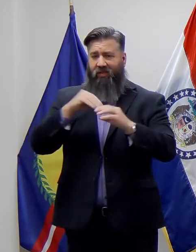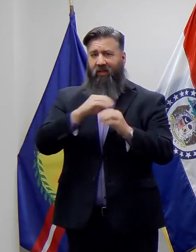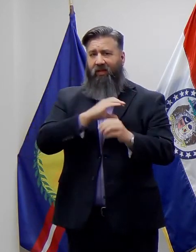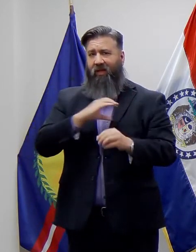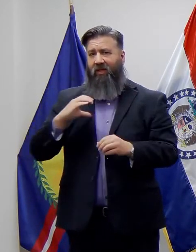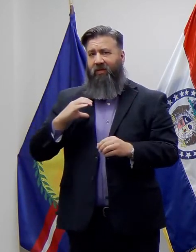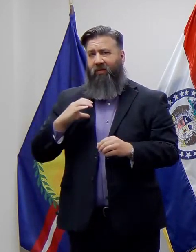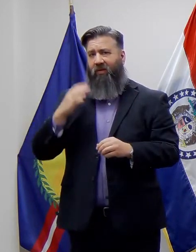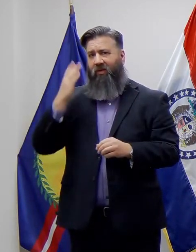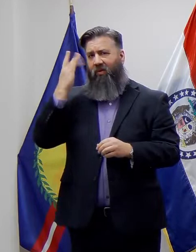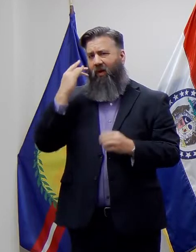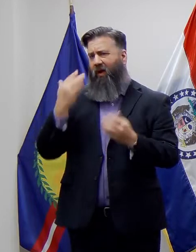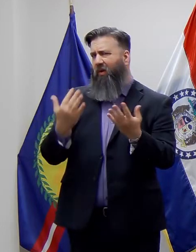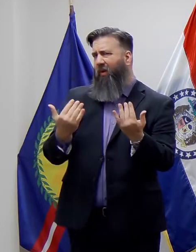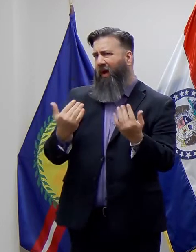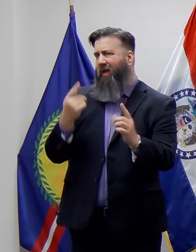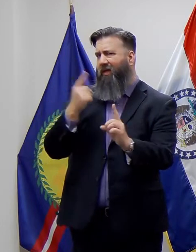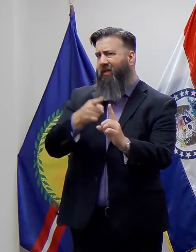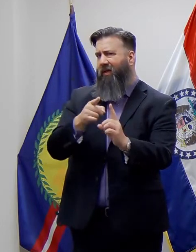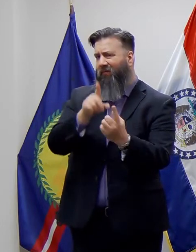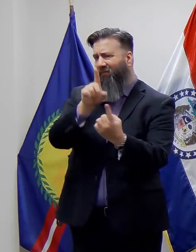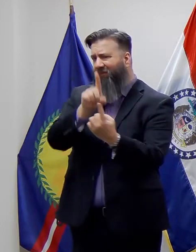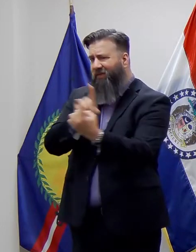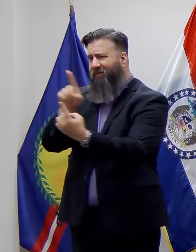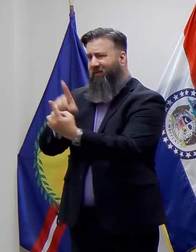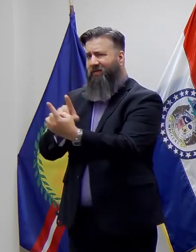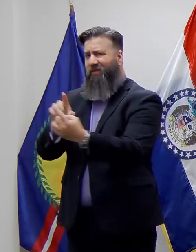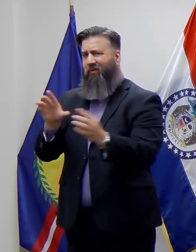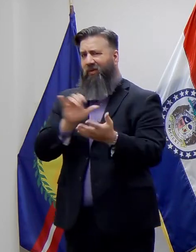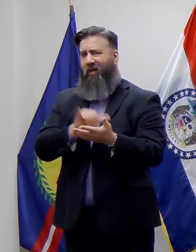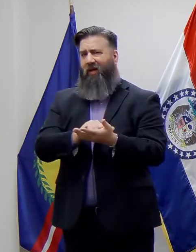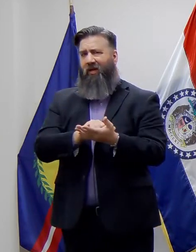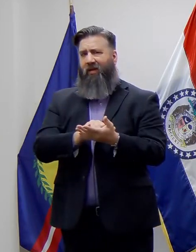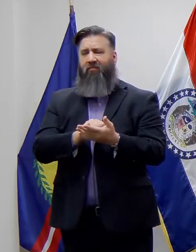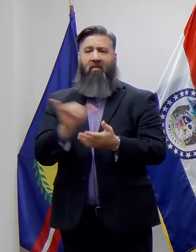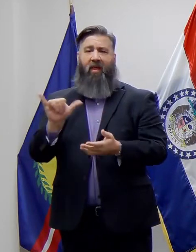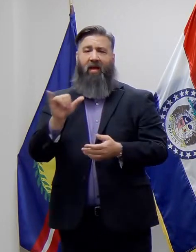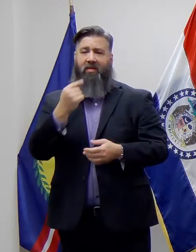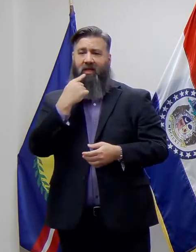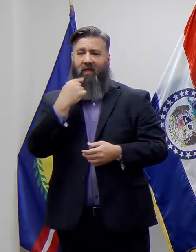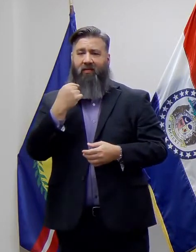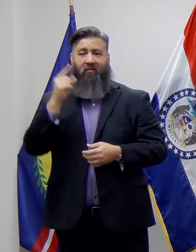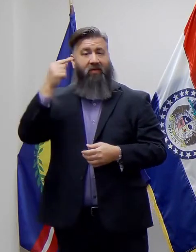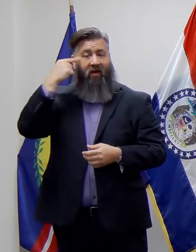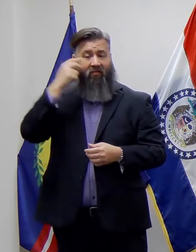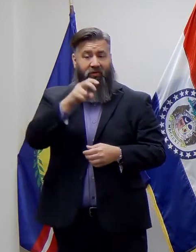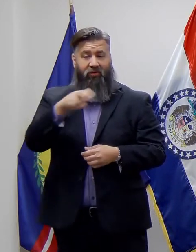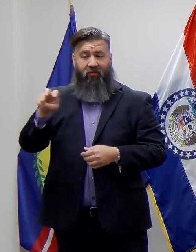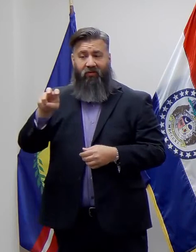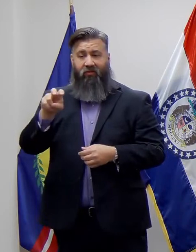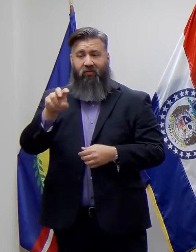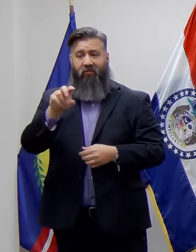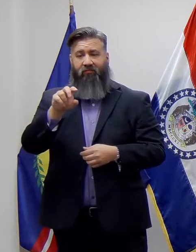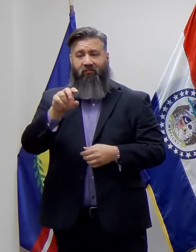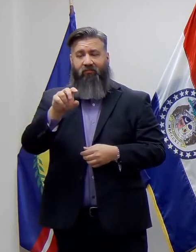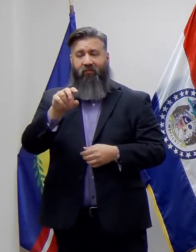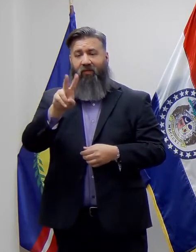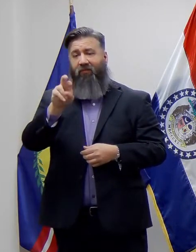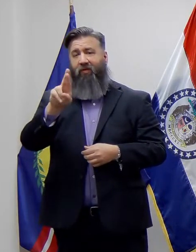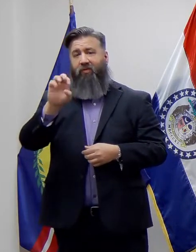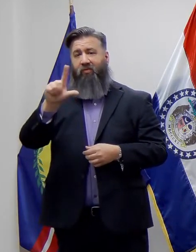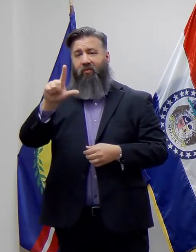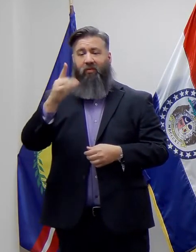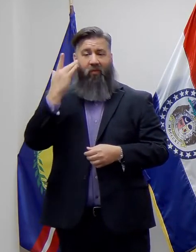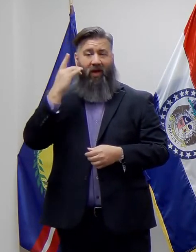council, why wait until you can go back in person to have these meetings when, like I said, government shifted virtually because the business needed to be